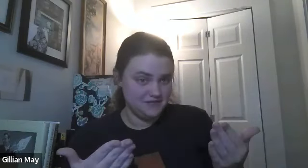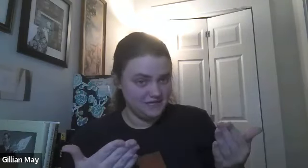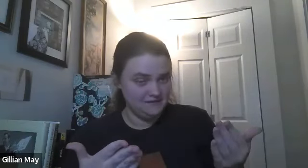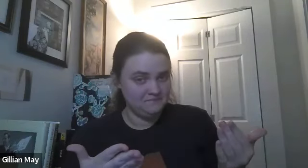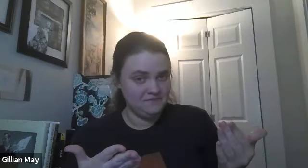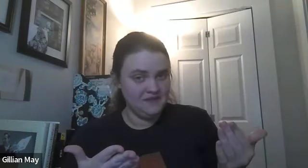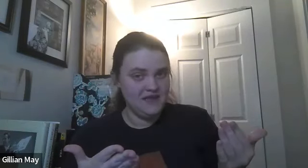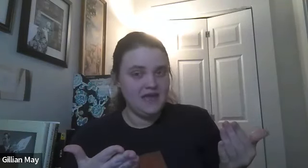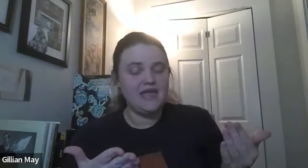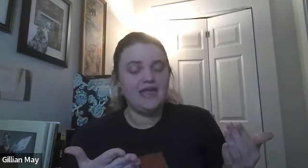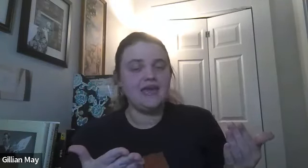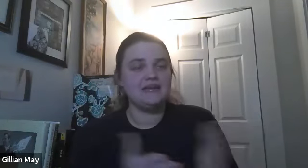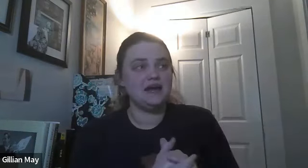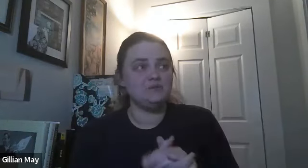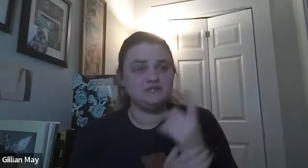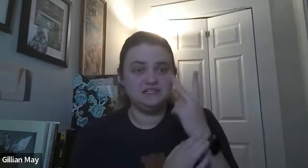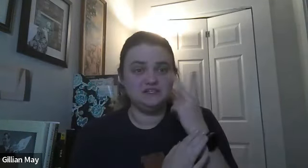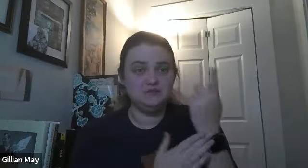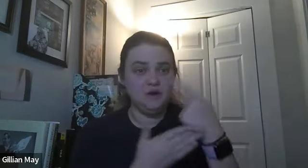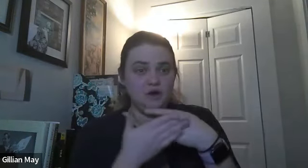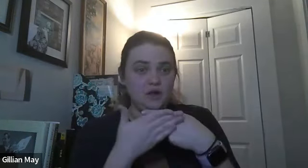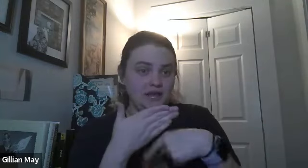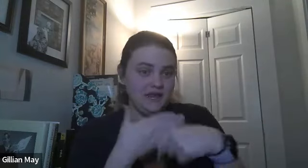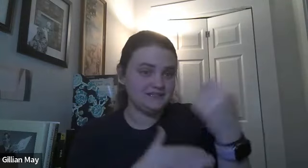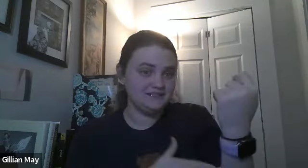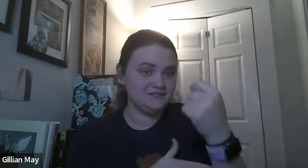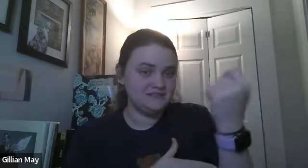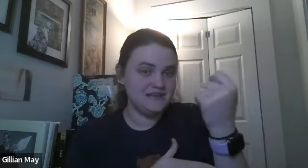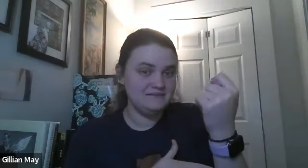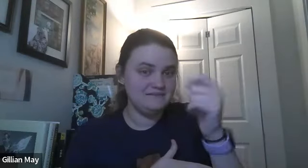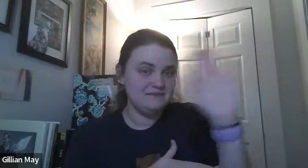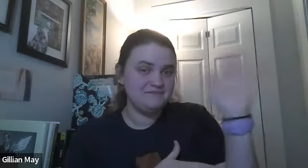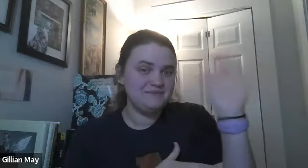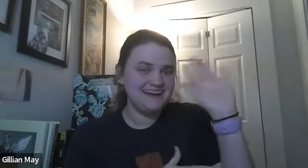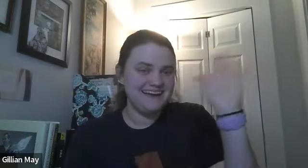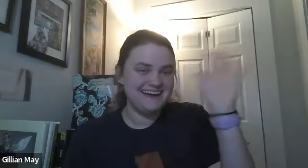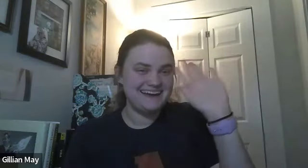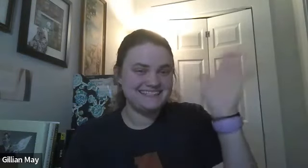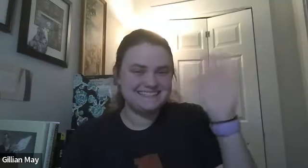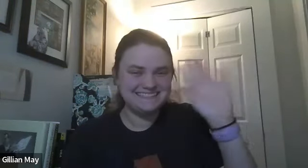Thanksgiving. And I will see you all next Tuesday. Bye, guys.